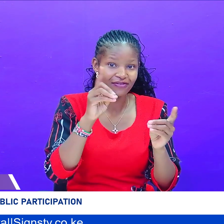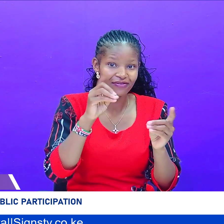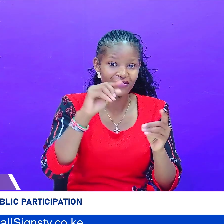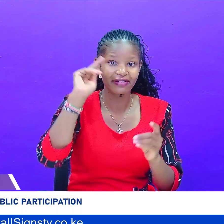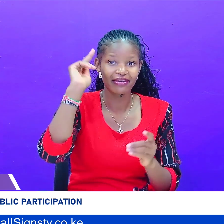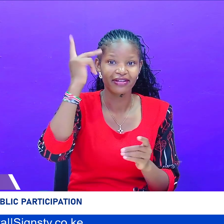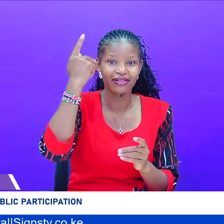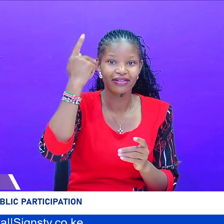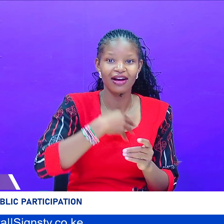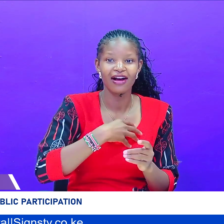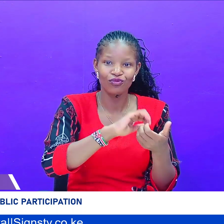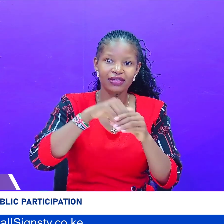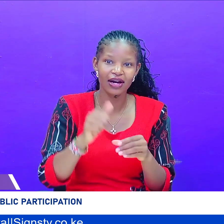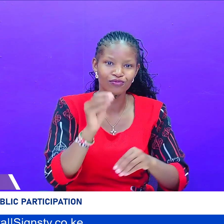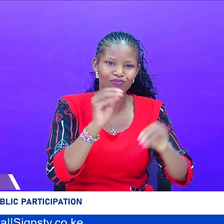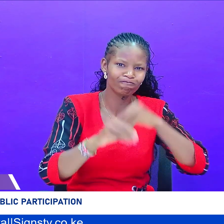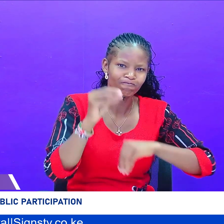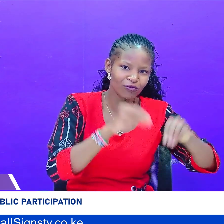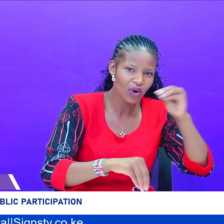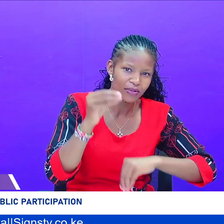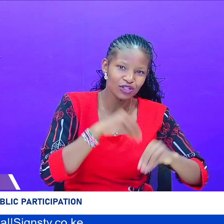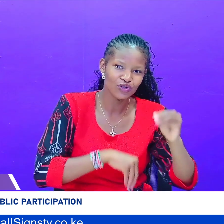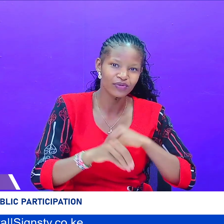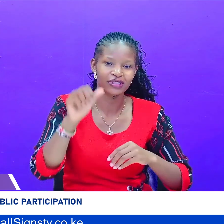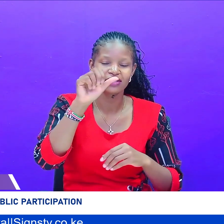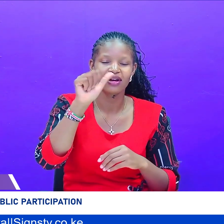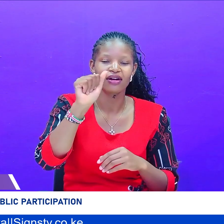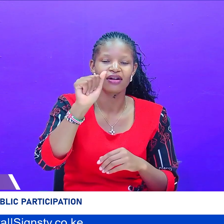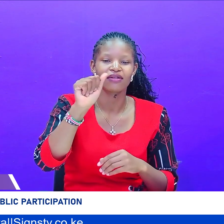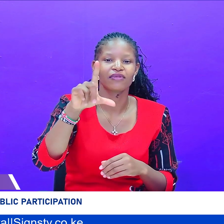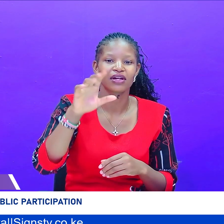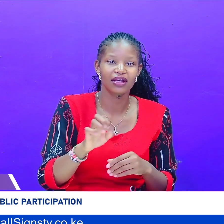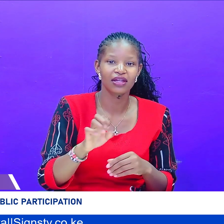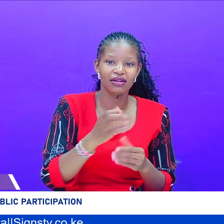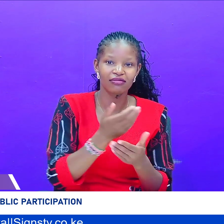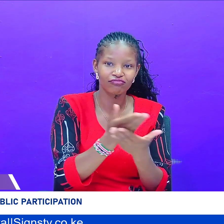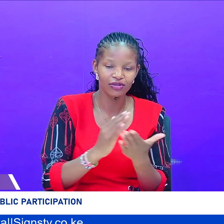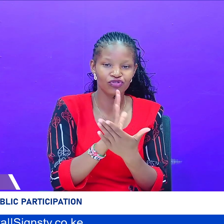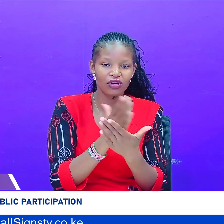Kenyans and engaging in corruption during the sale of those